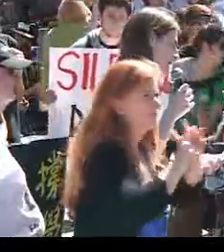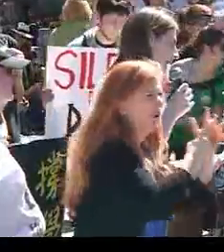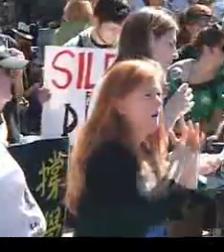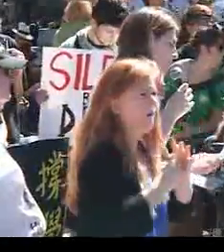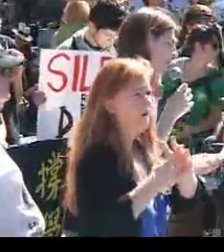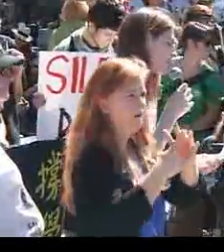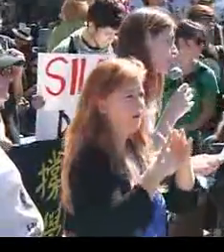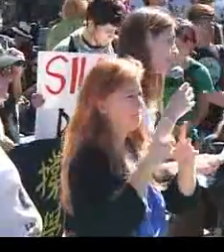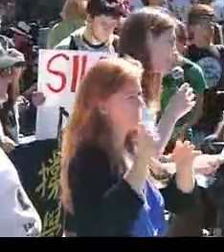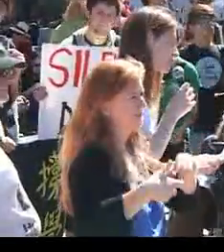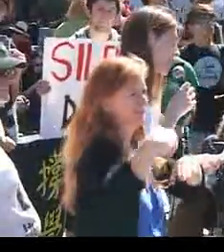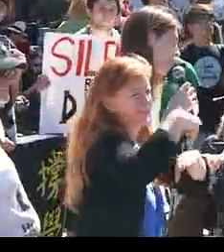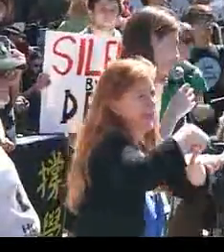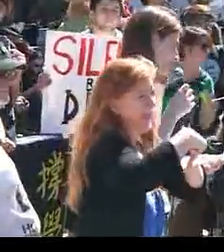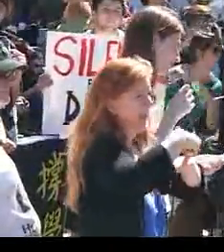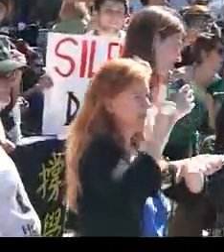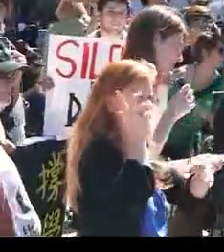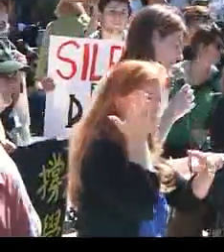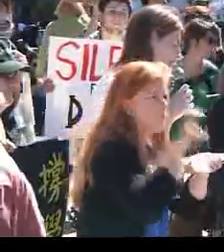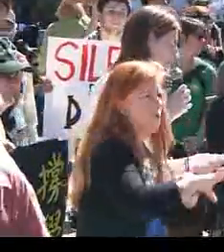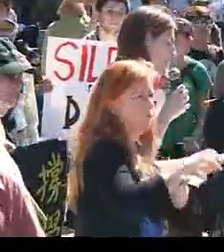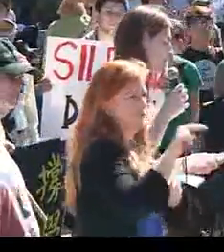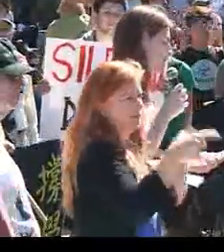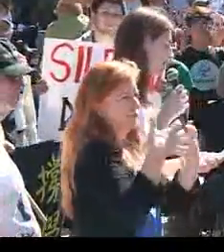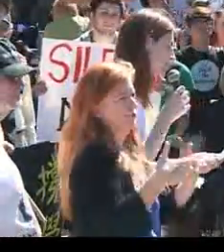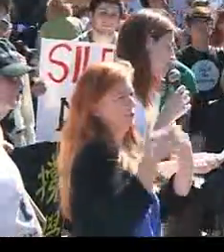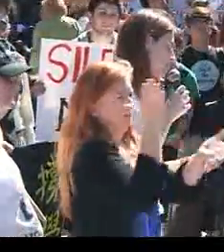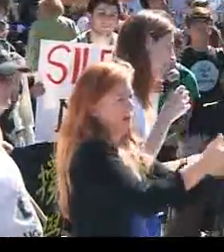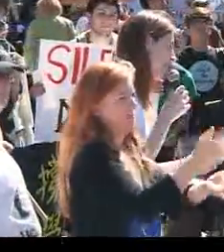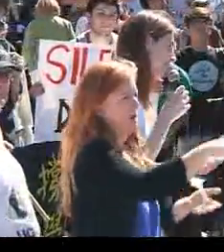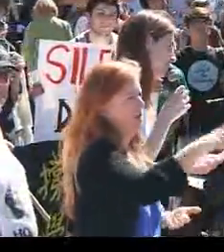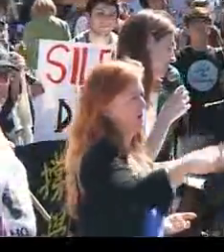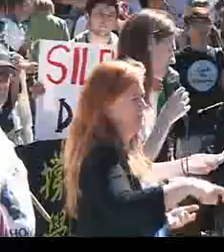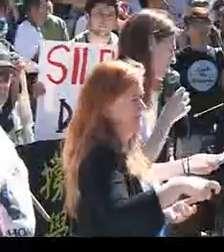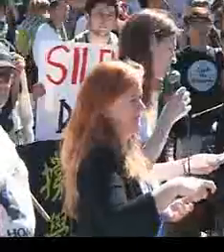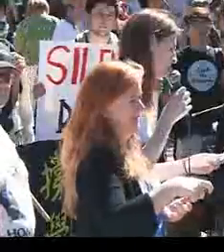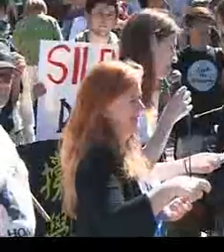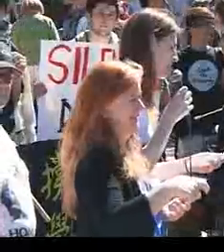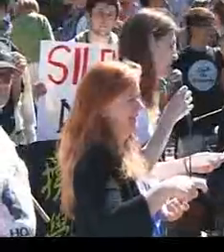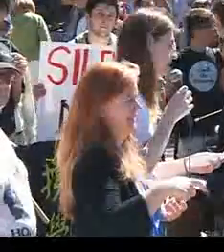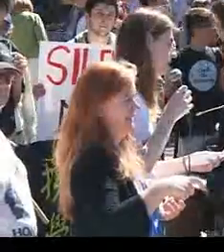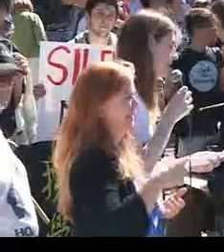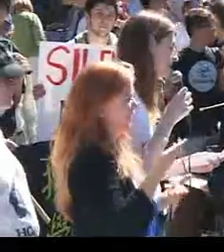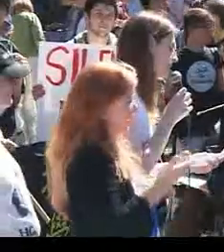apparatus, and you've got to make it stop. There is a time.